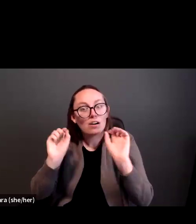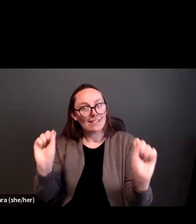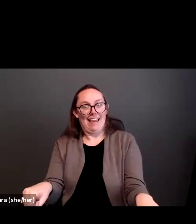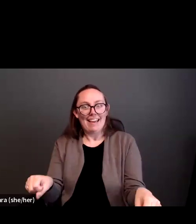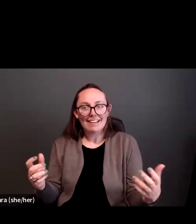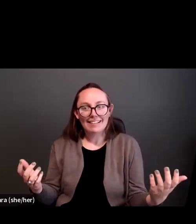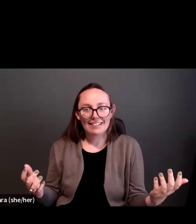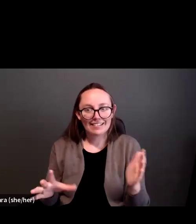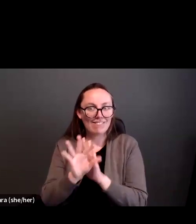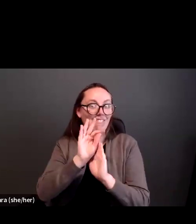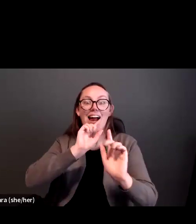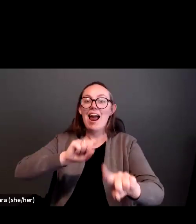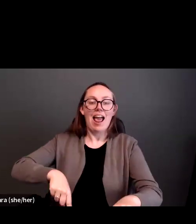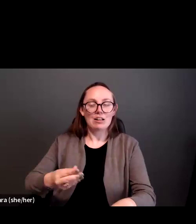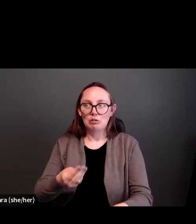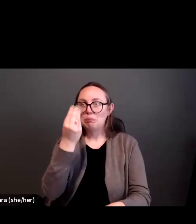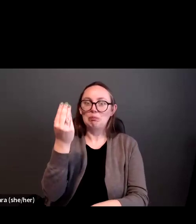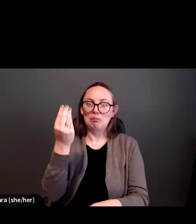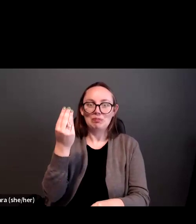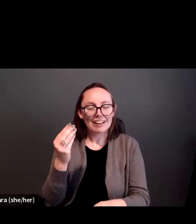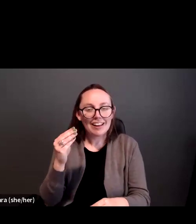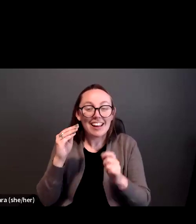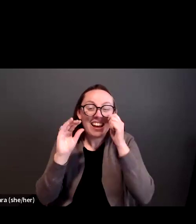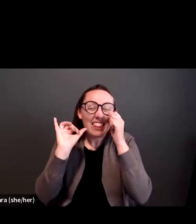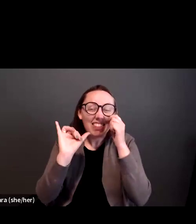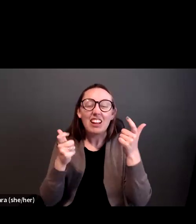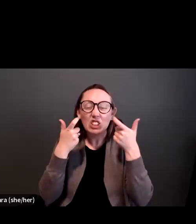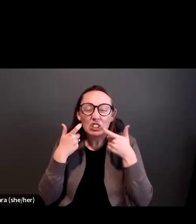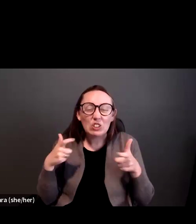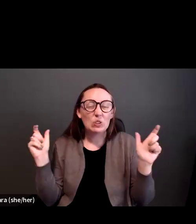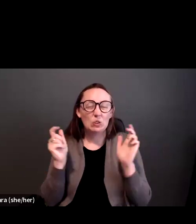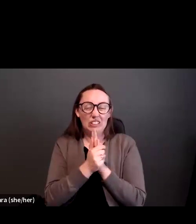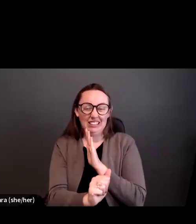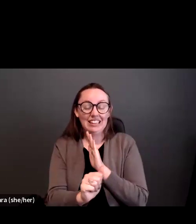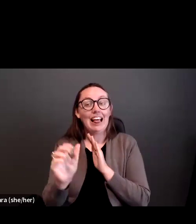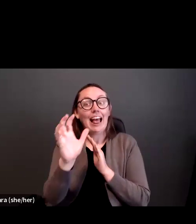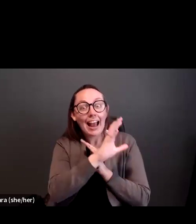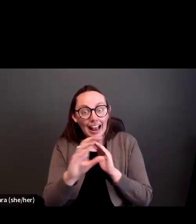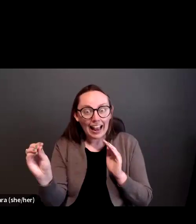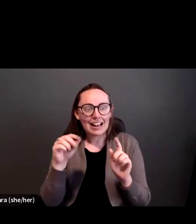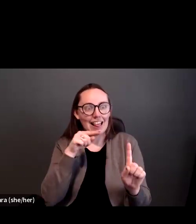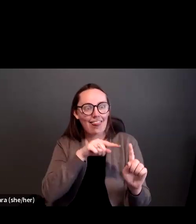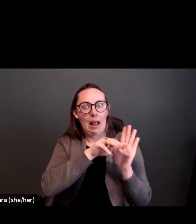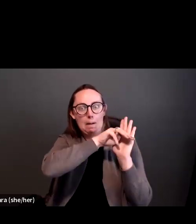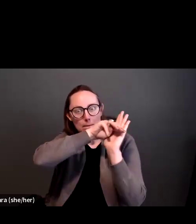is the most valuable skill we can teach them, and also the most valuable thing they can model for the students that come into the